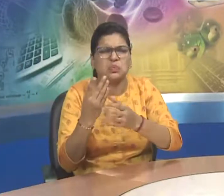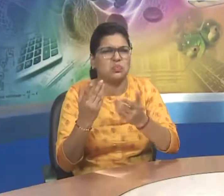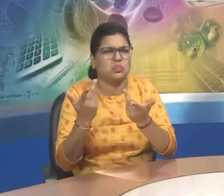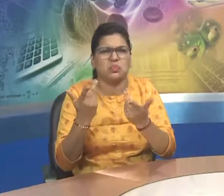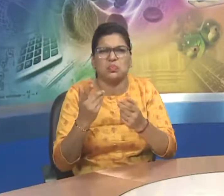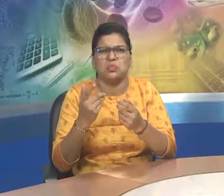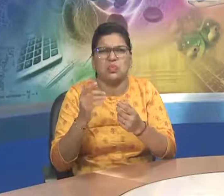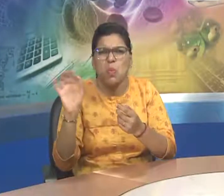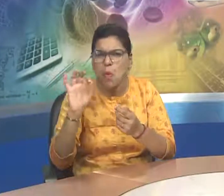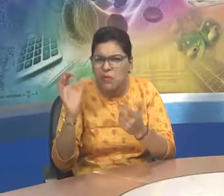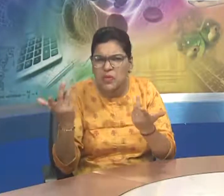behavior.